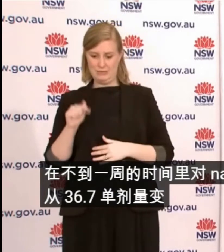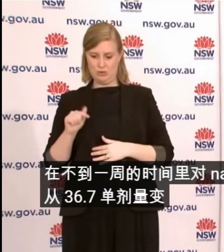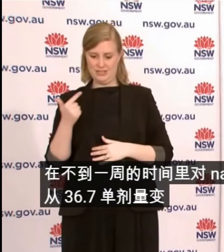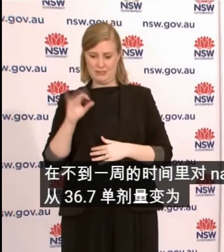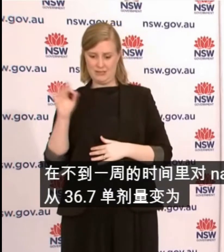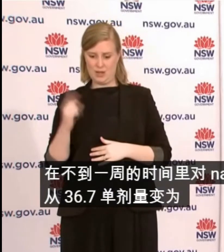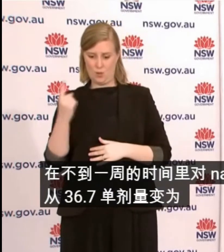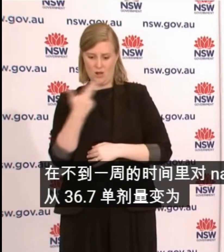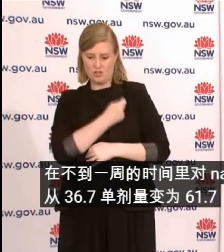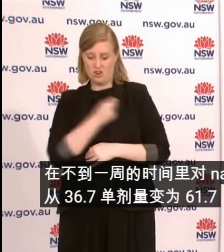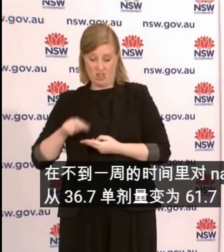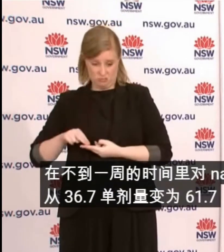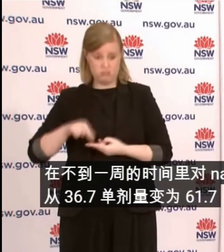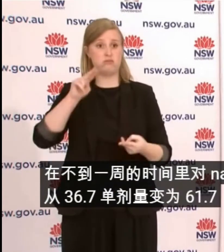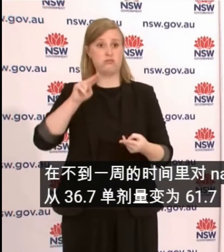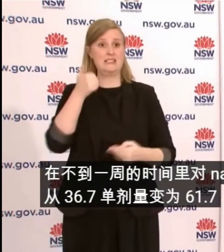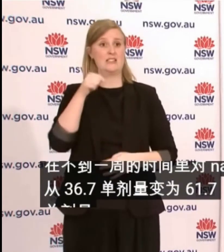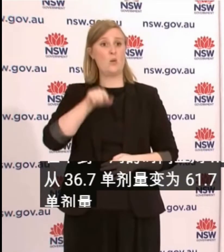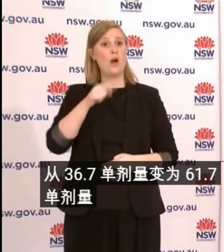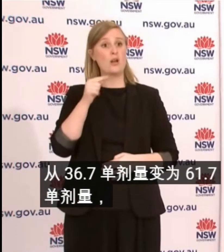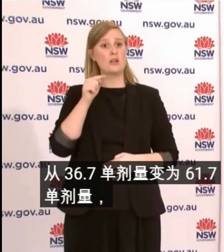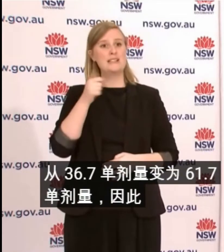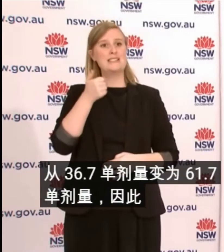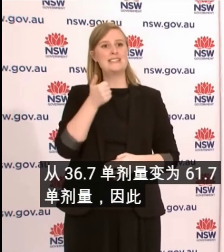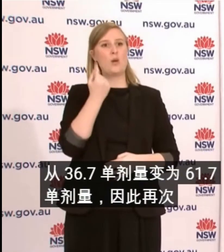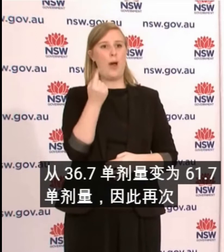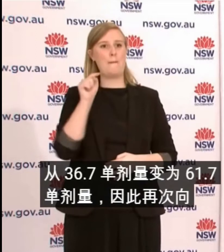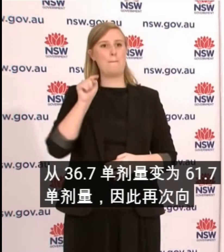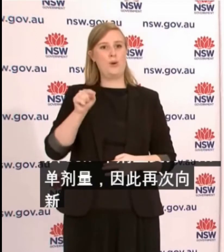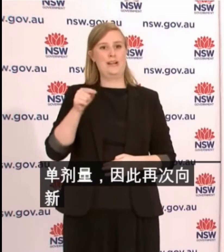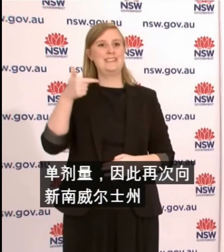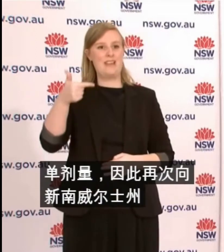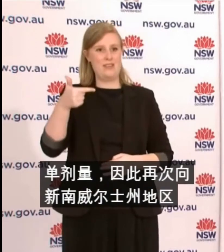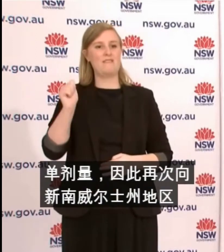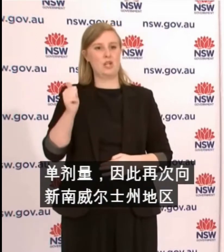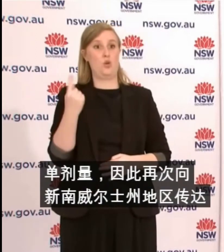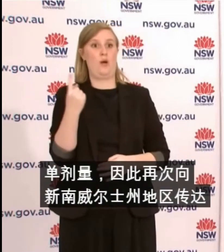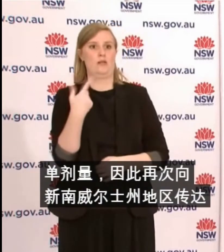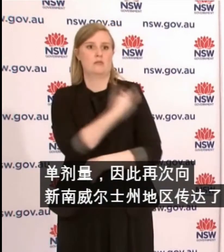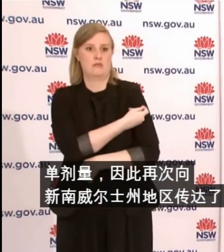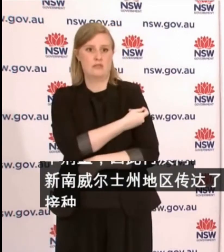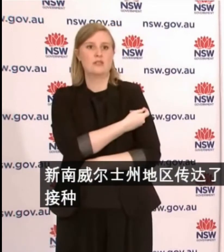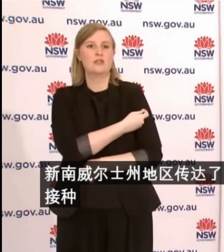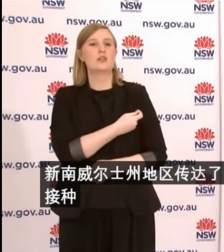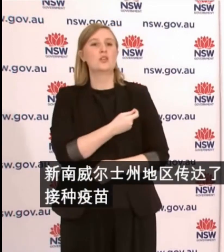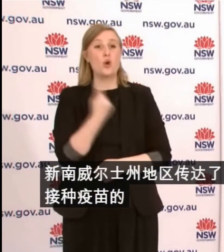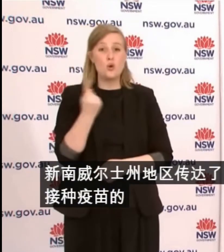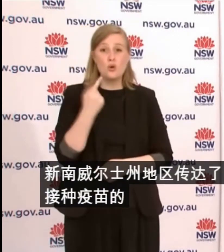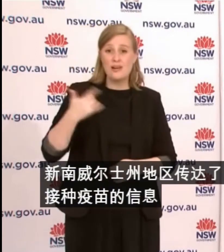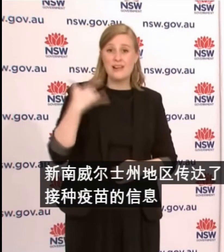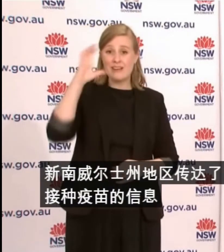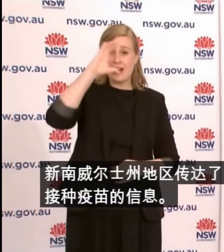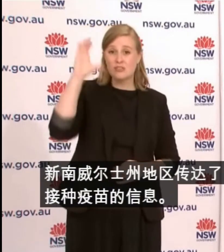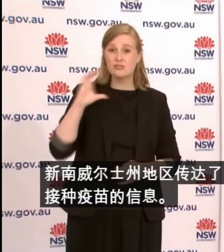single dose to a 61.7 single dose. So again, the message to regional New South Wales, keep getting vaccinated. It